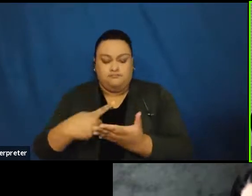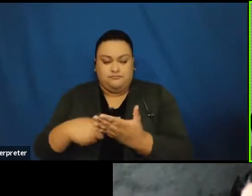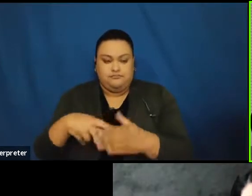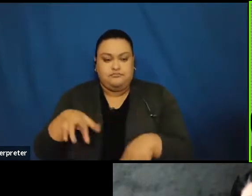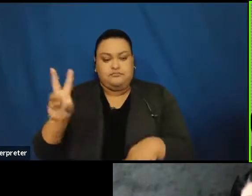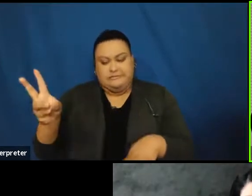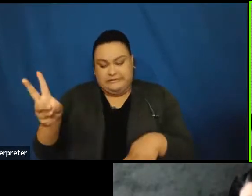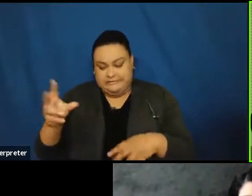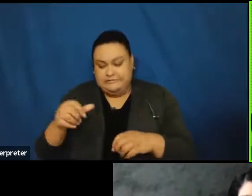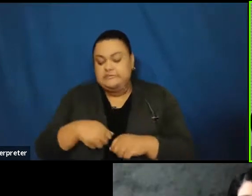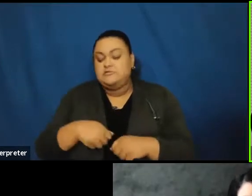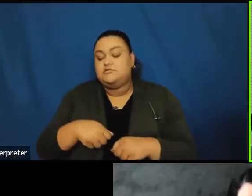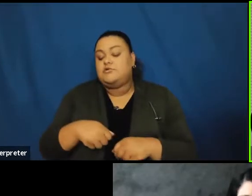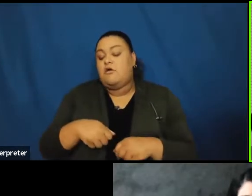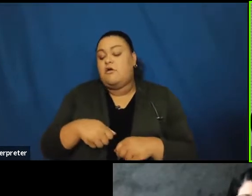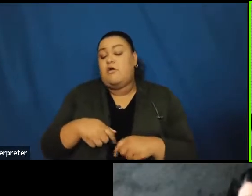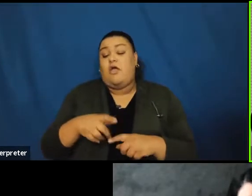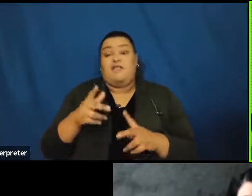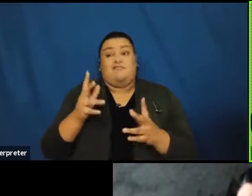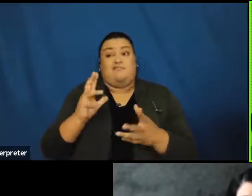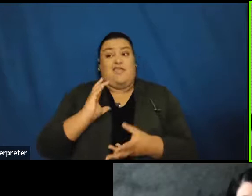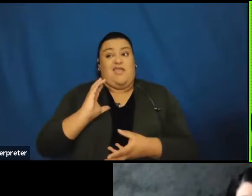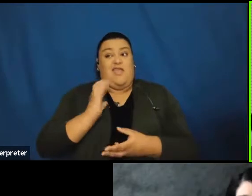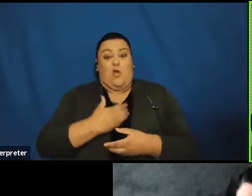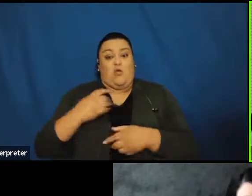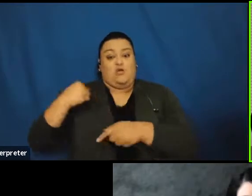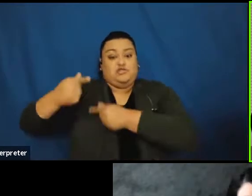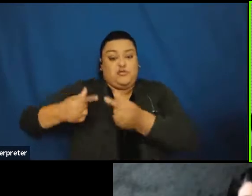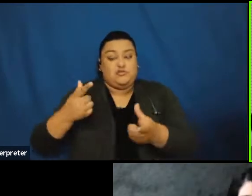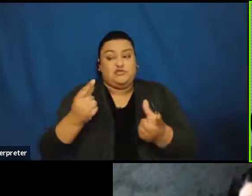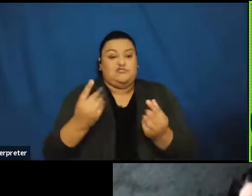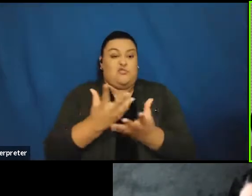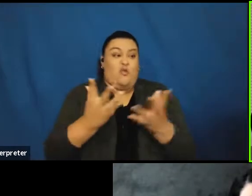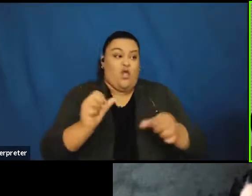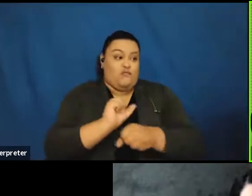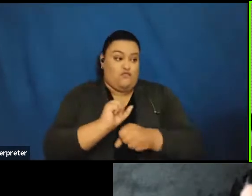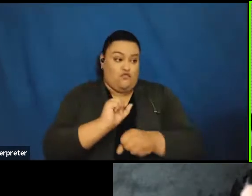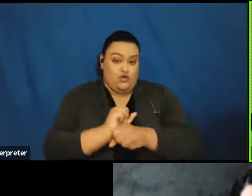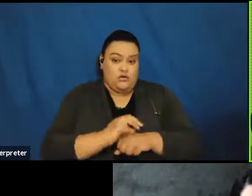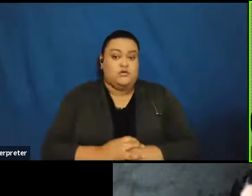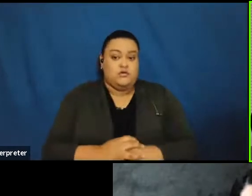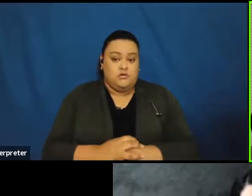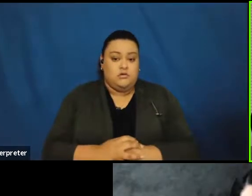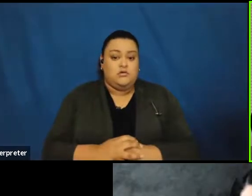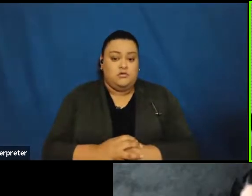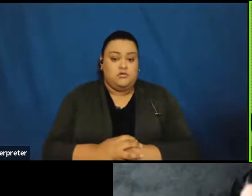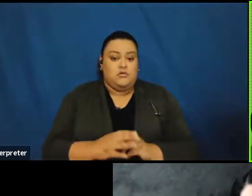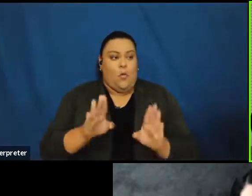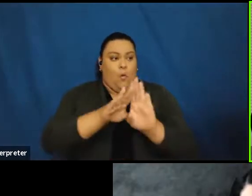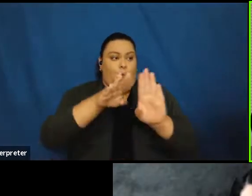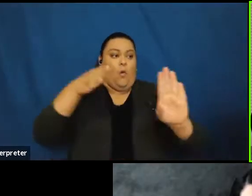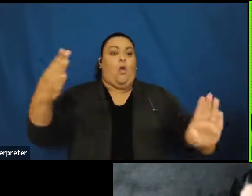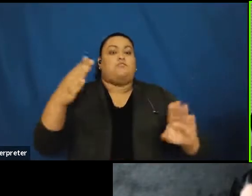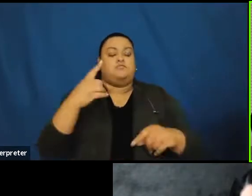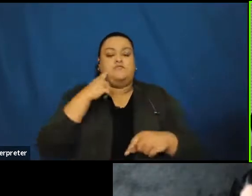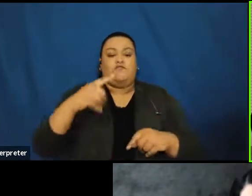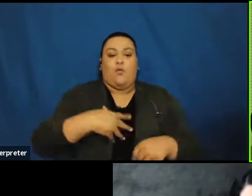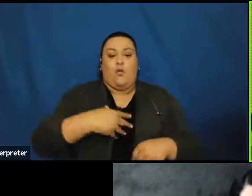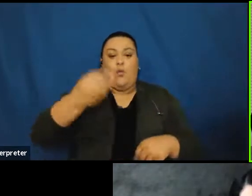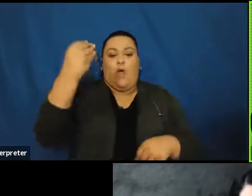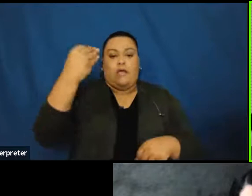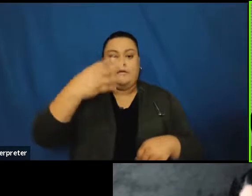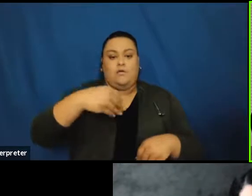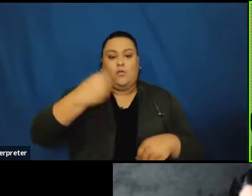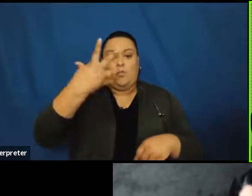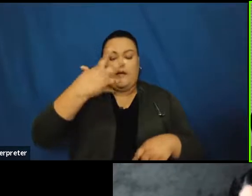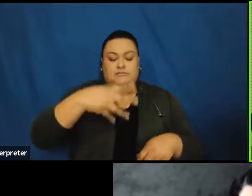a generation, do a lot of good stuff. We opened the doors to white institutions. At that time when I started